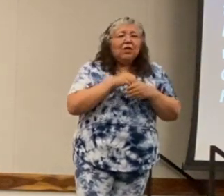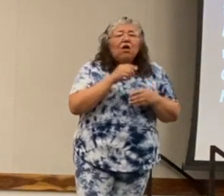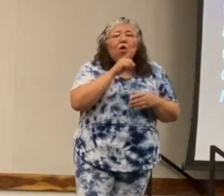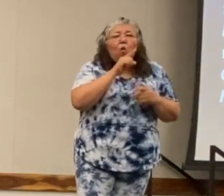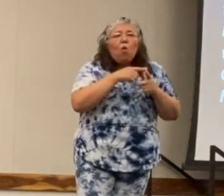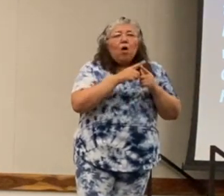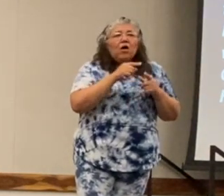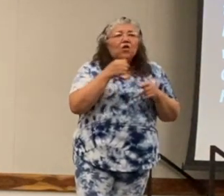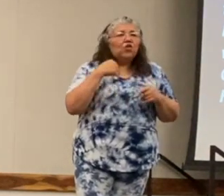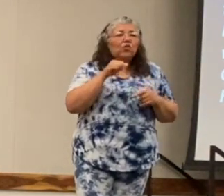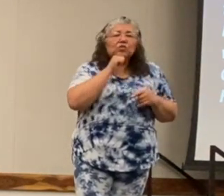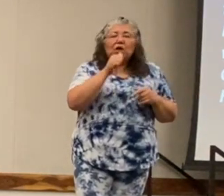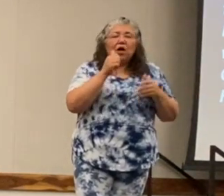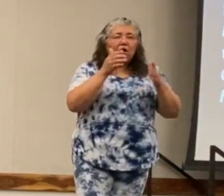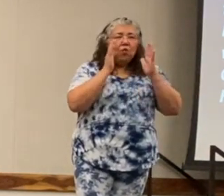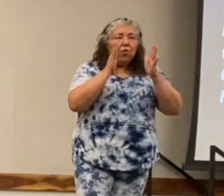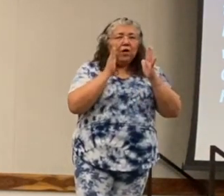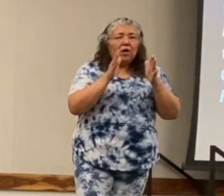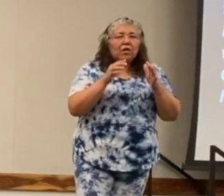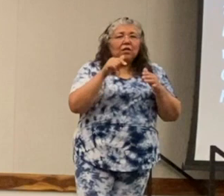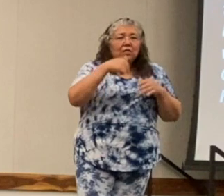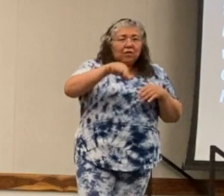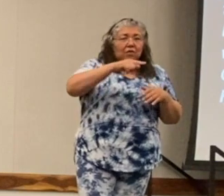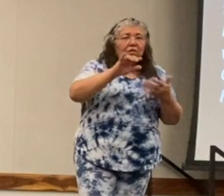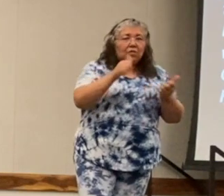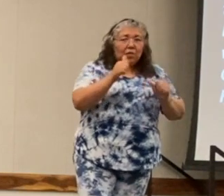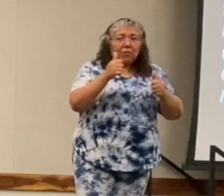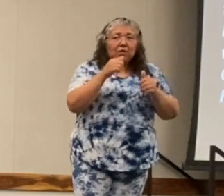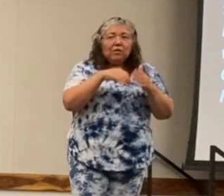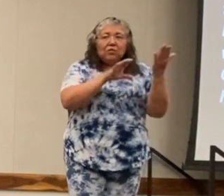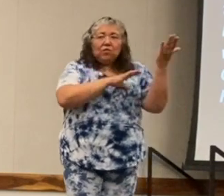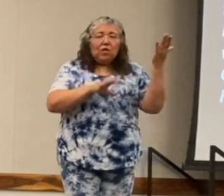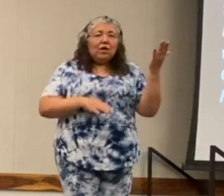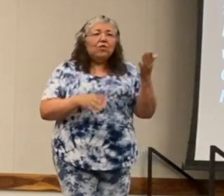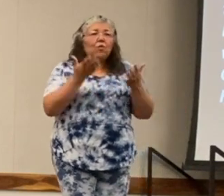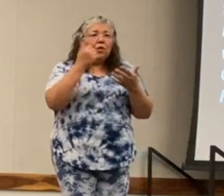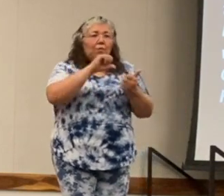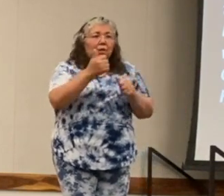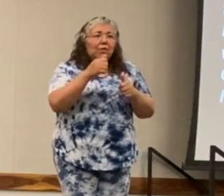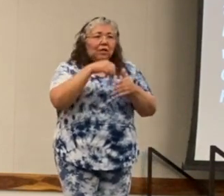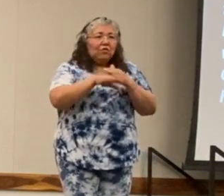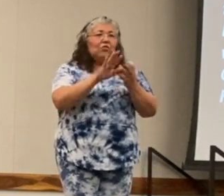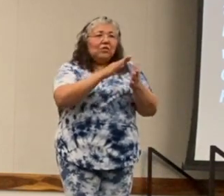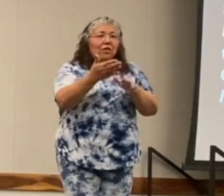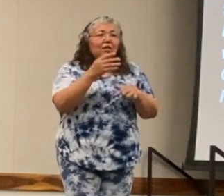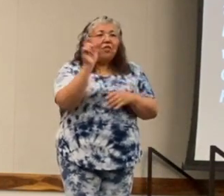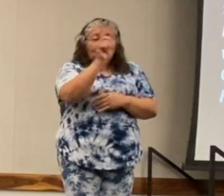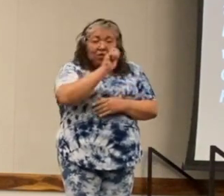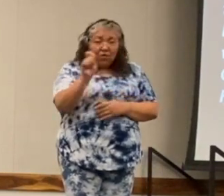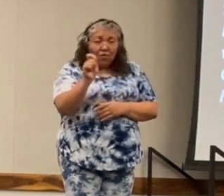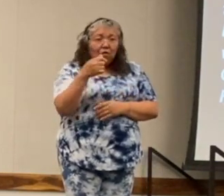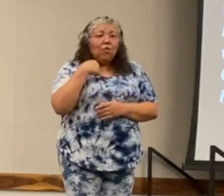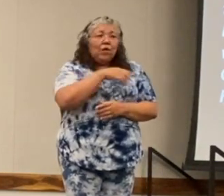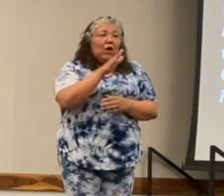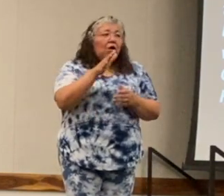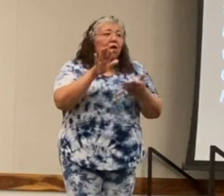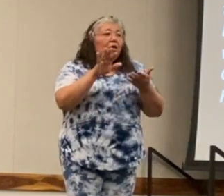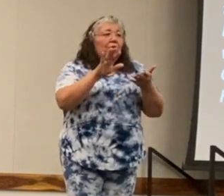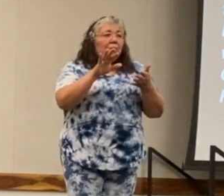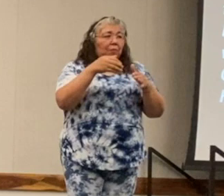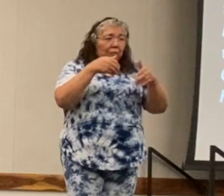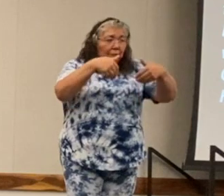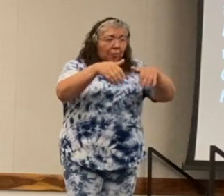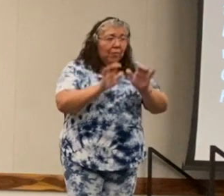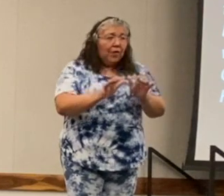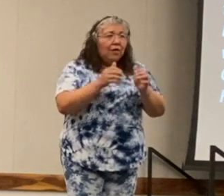unaware that all of us who were baptized into Christ Jesus were baptized into his death? Therefore, we were buried with him by baptism